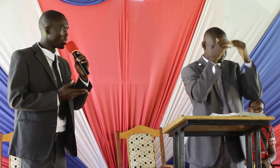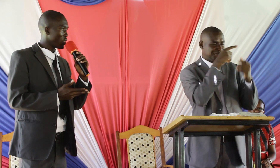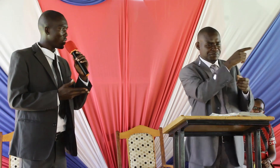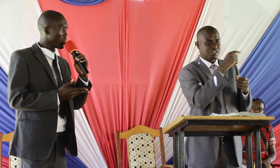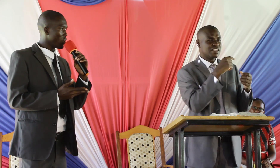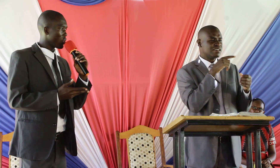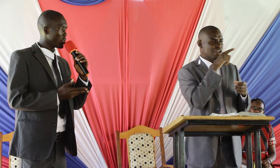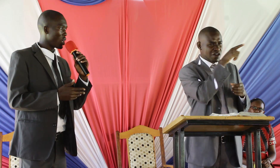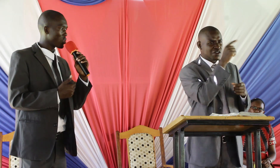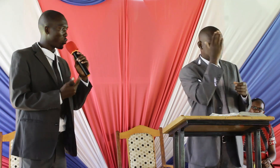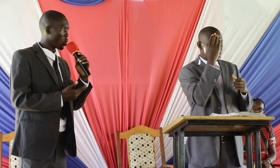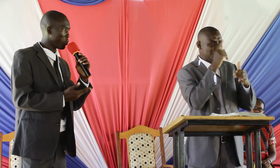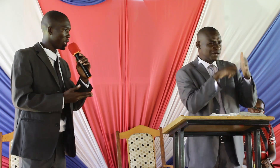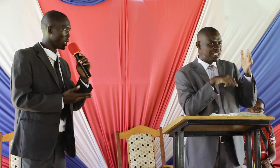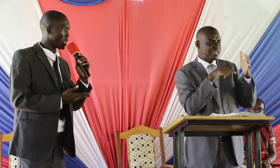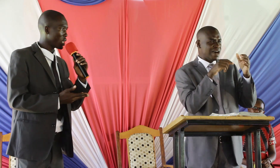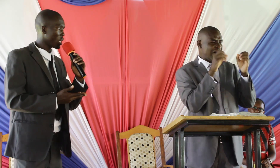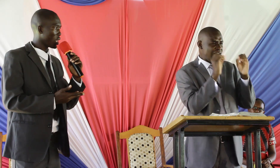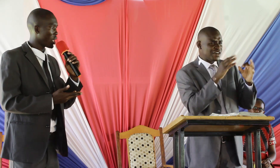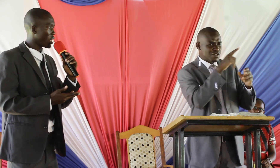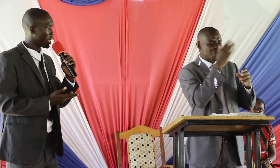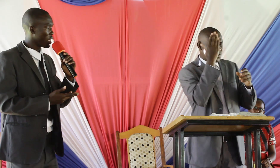said, just follow me